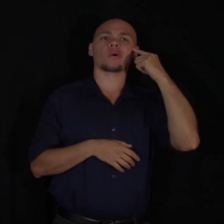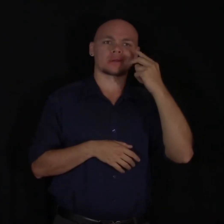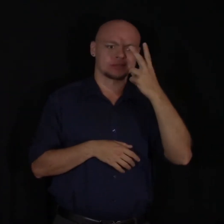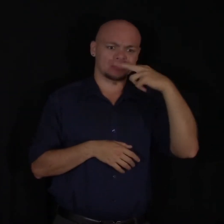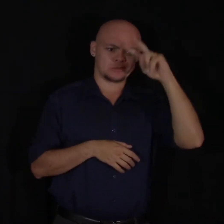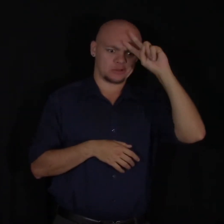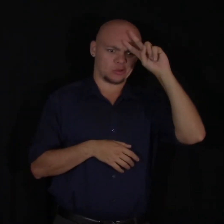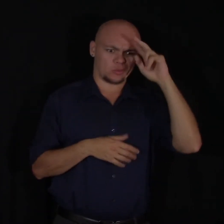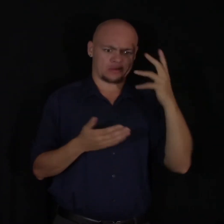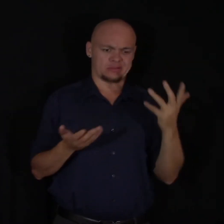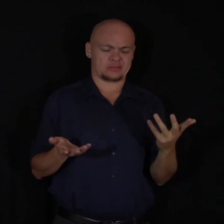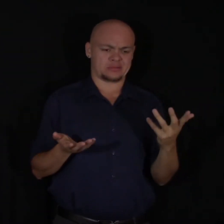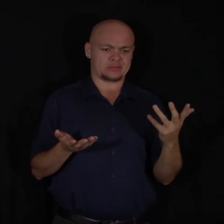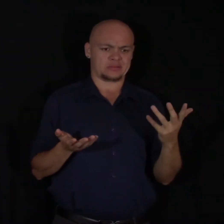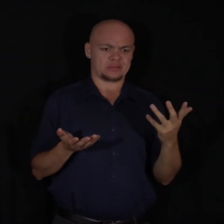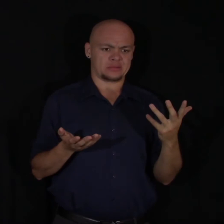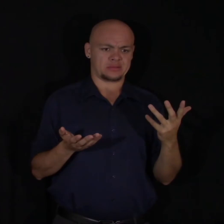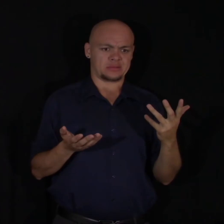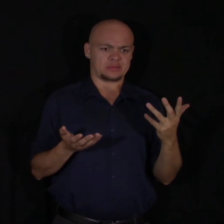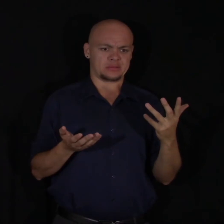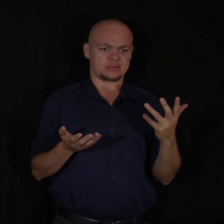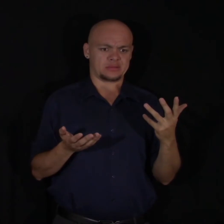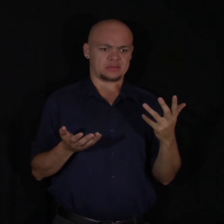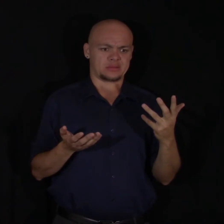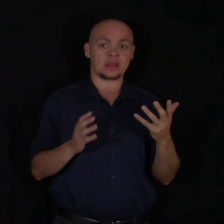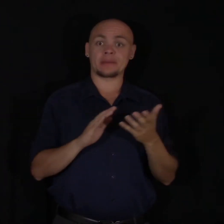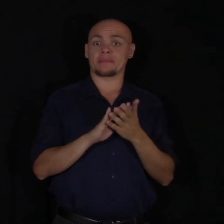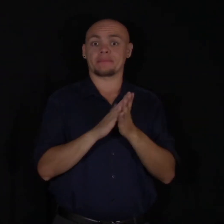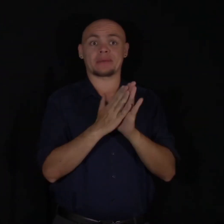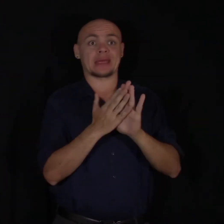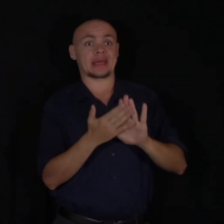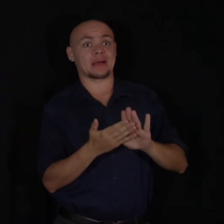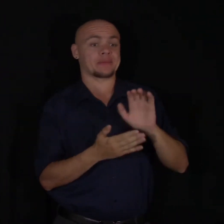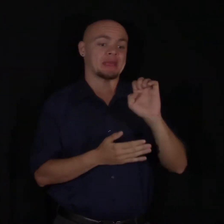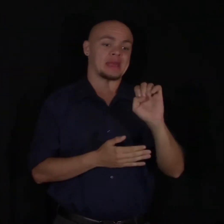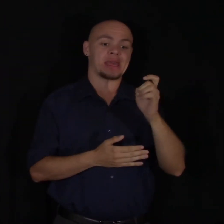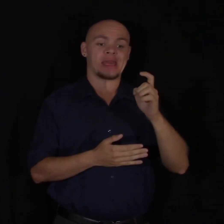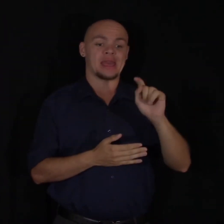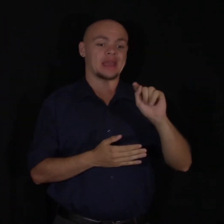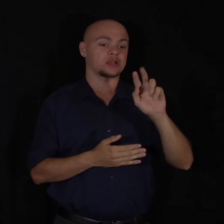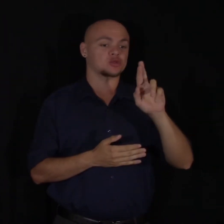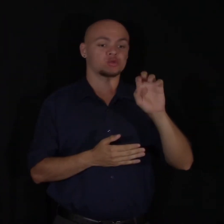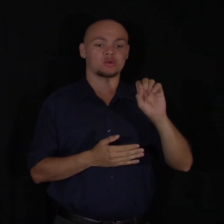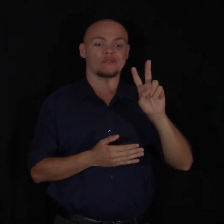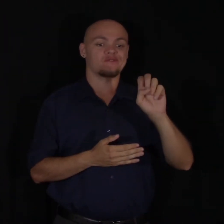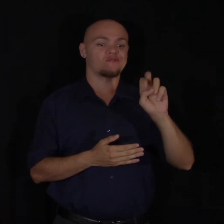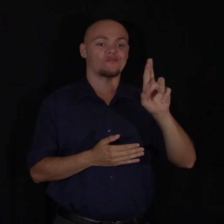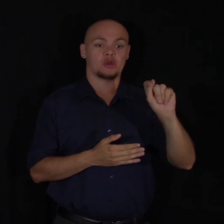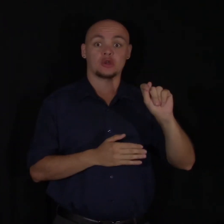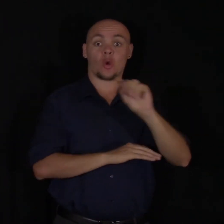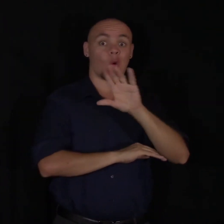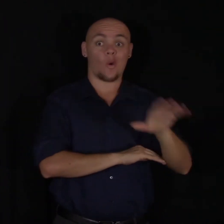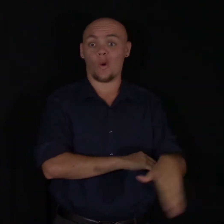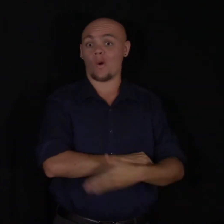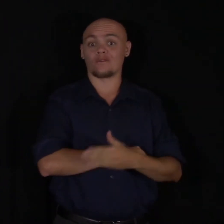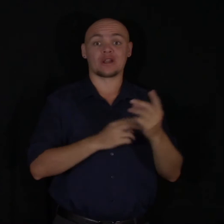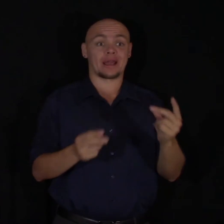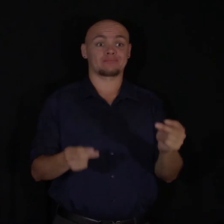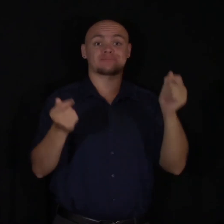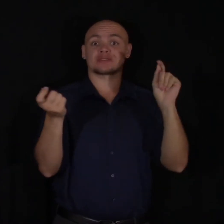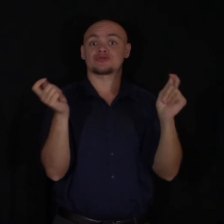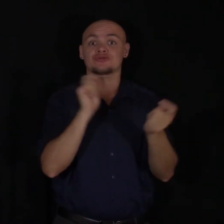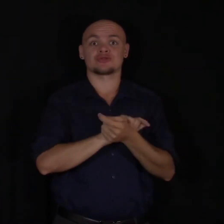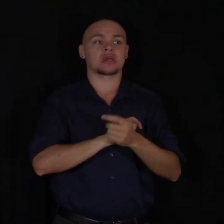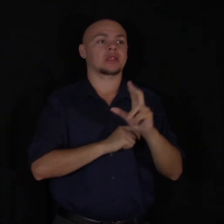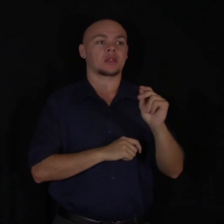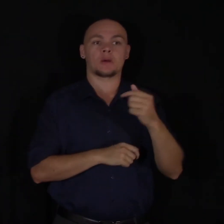no such thing as becoming extroverted overnight. I am the shy one. I am a